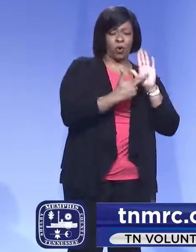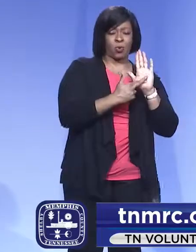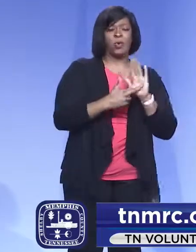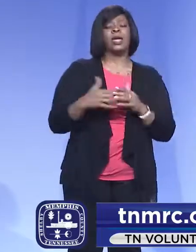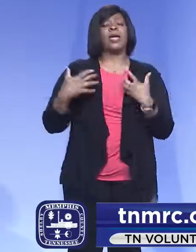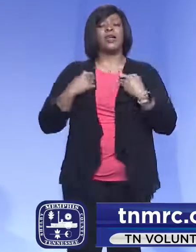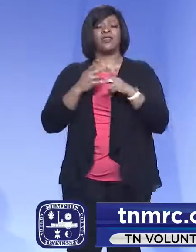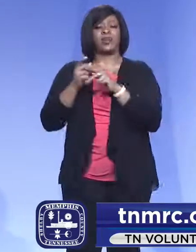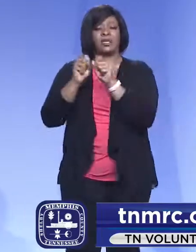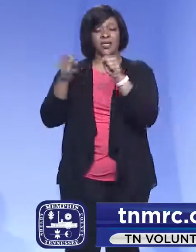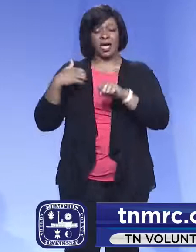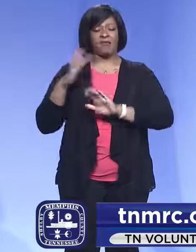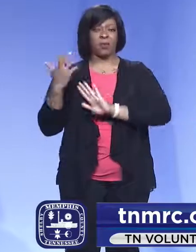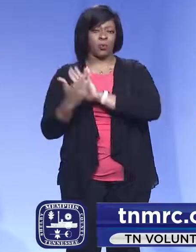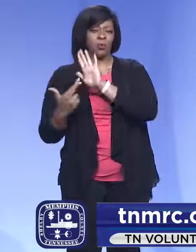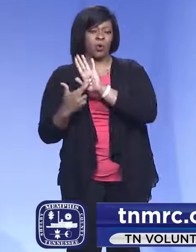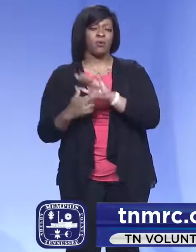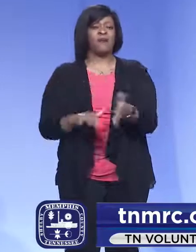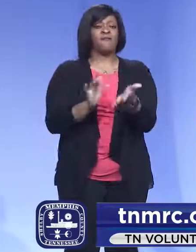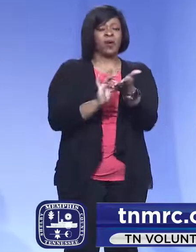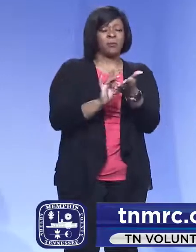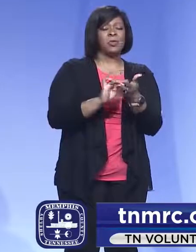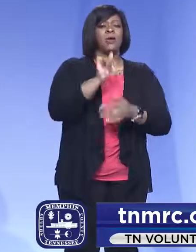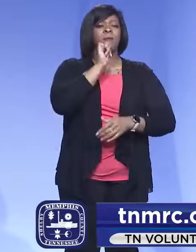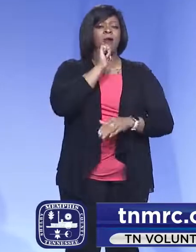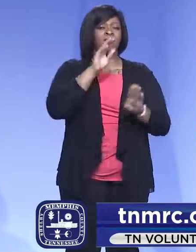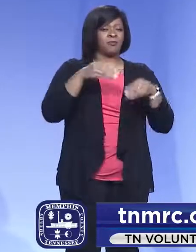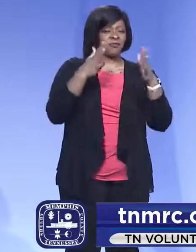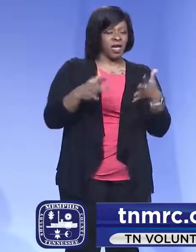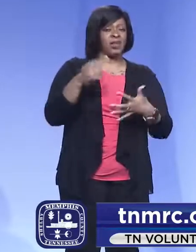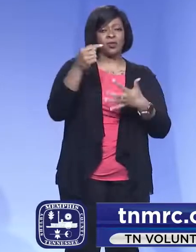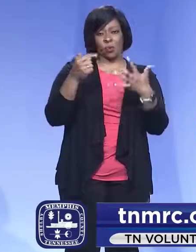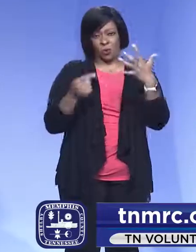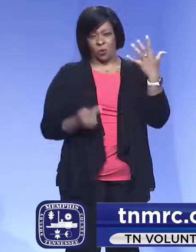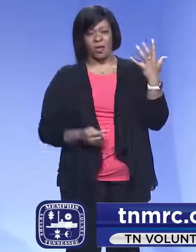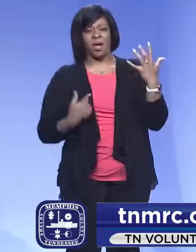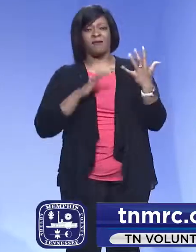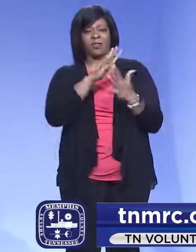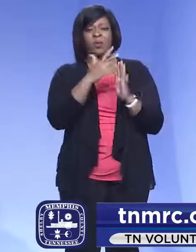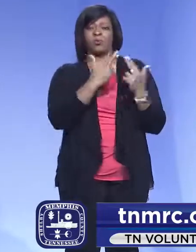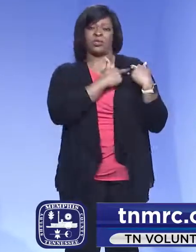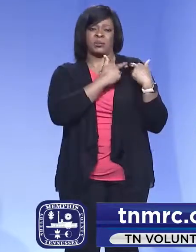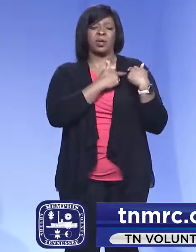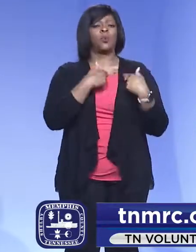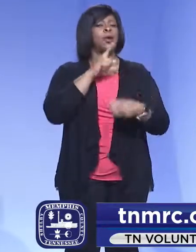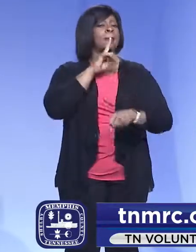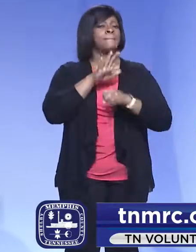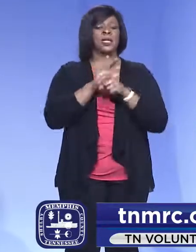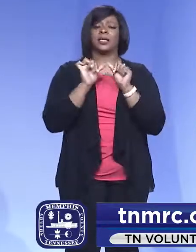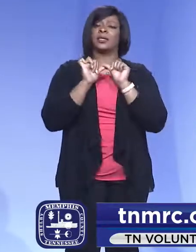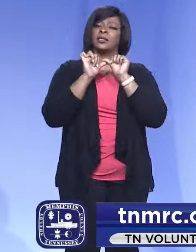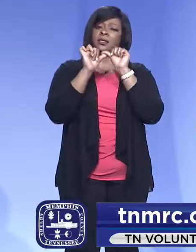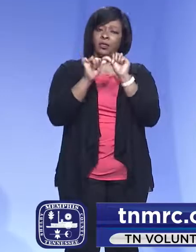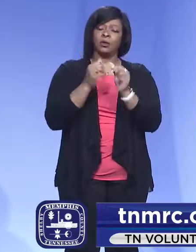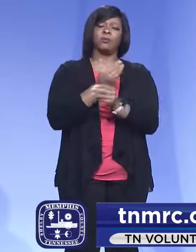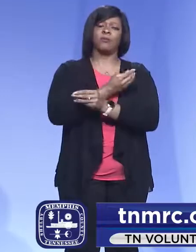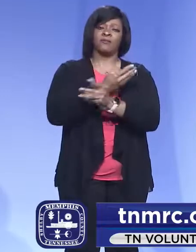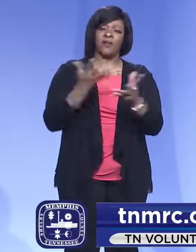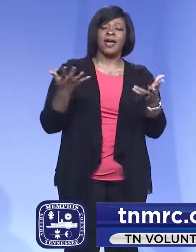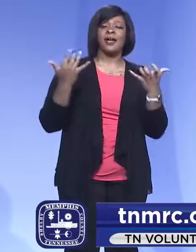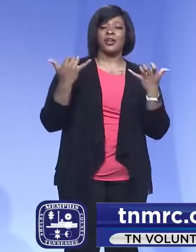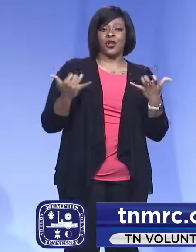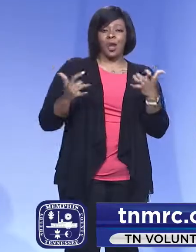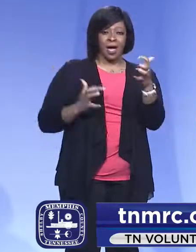do healthcare systems, pharmacies, private providers, and so on. We're committed to continuing to provide current